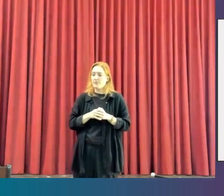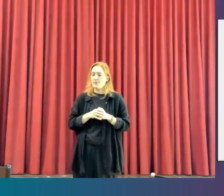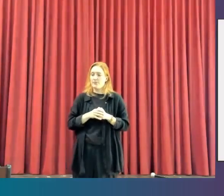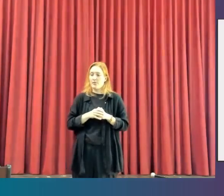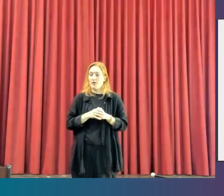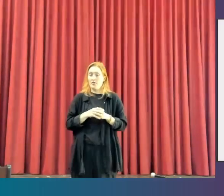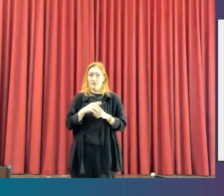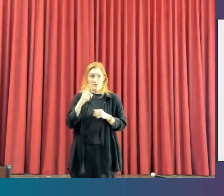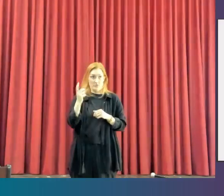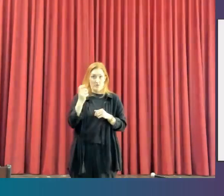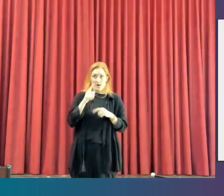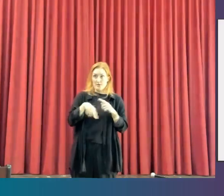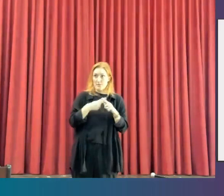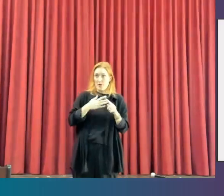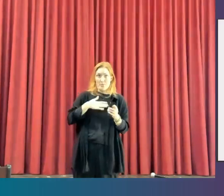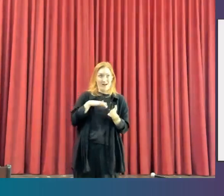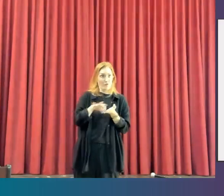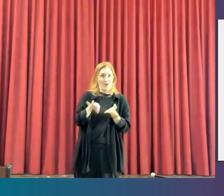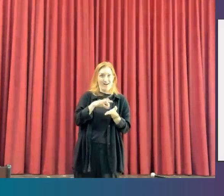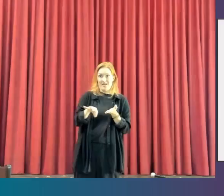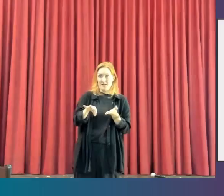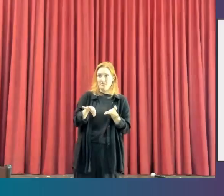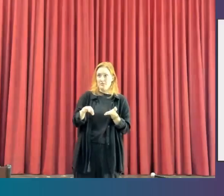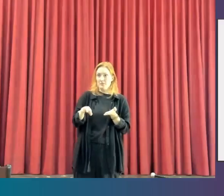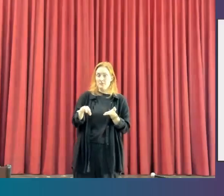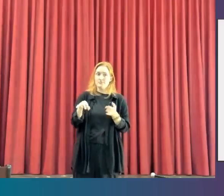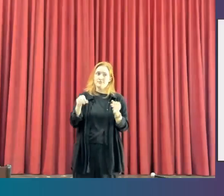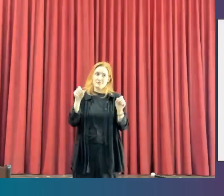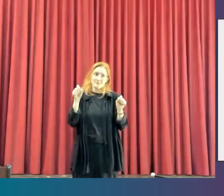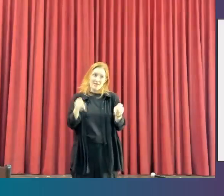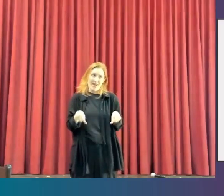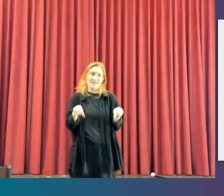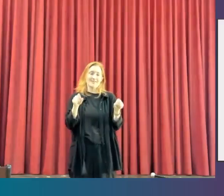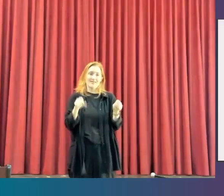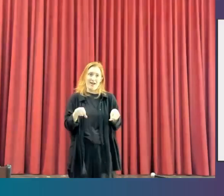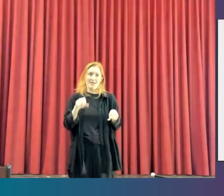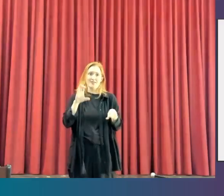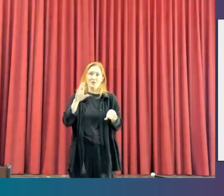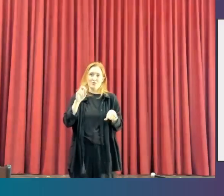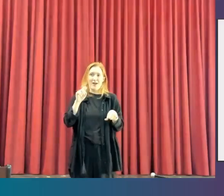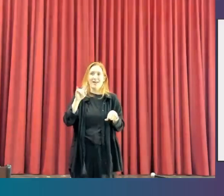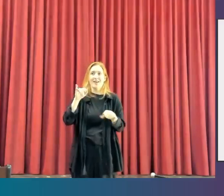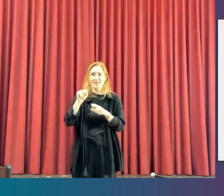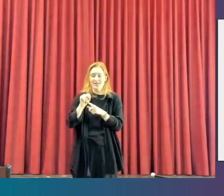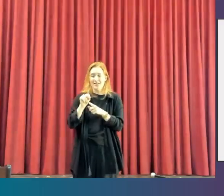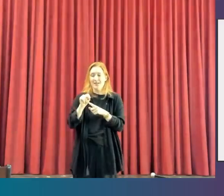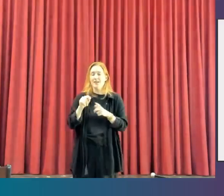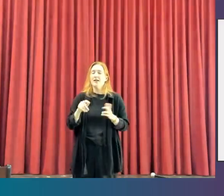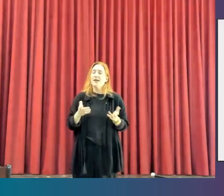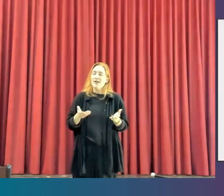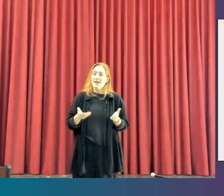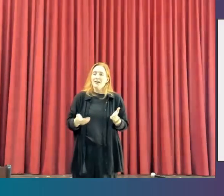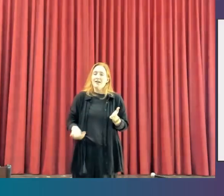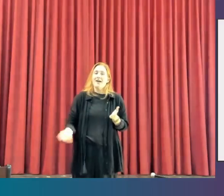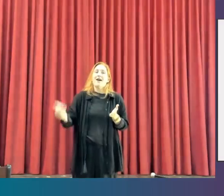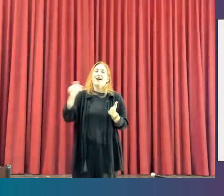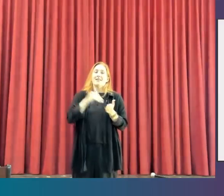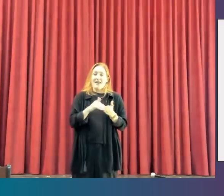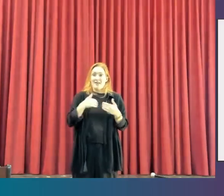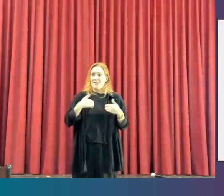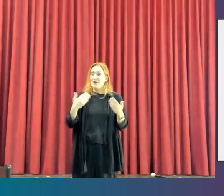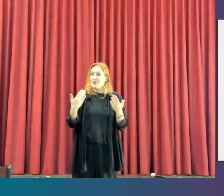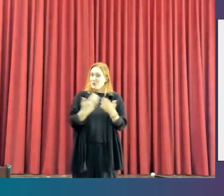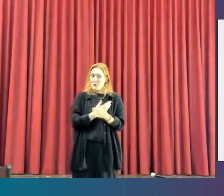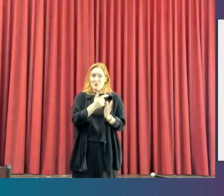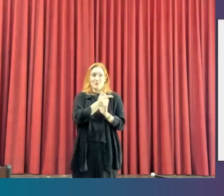Can they ask about my credit? So yes, right? They can ask about credit. But we did talk about that new law